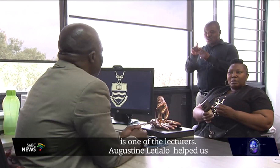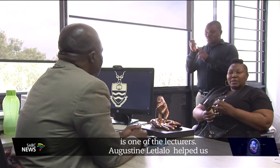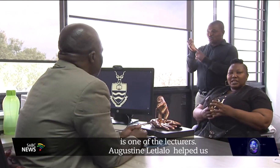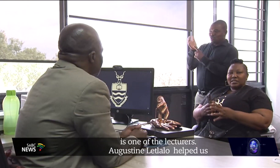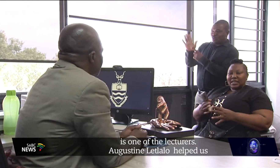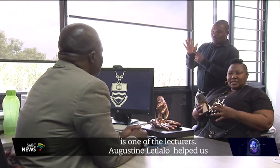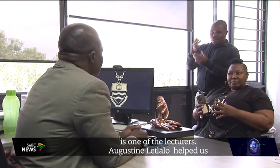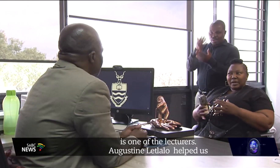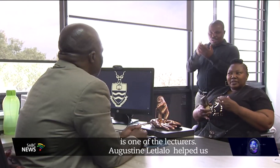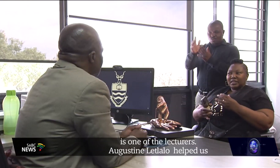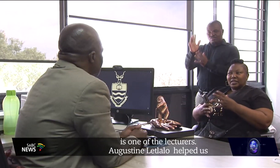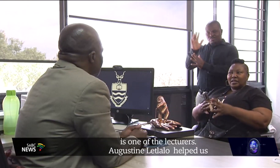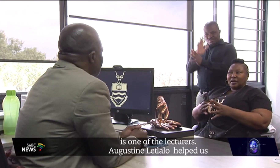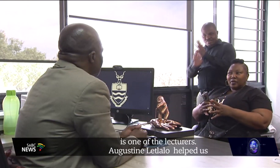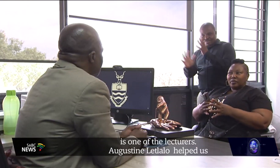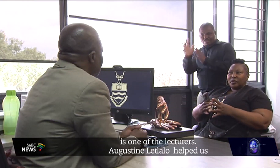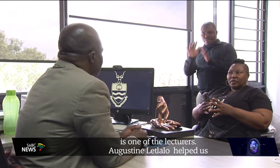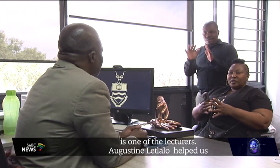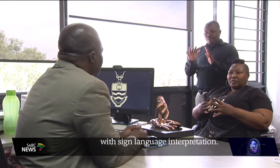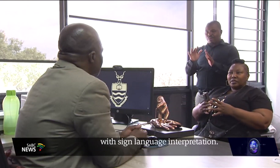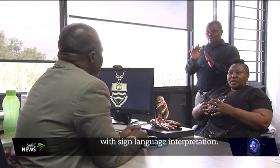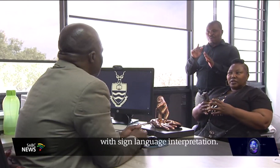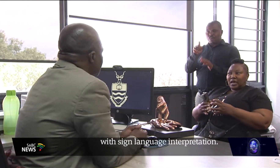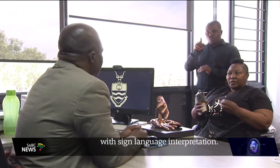Augustine Letlalo o re thusitse ho fetolela puo ya matsoho.